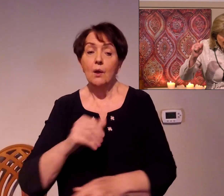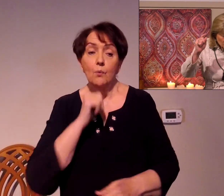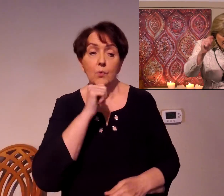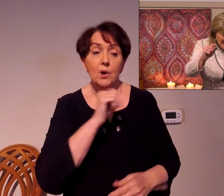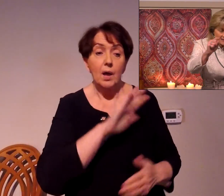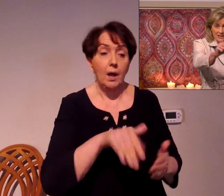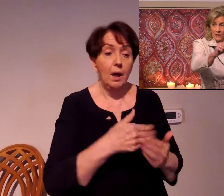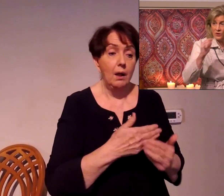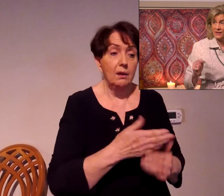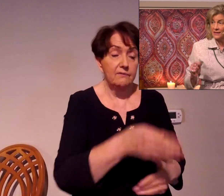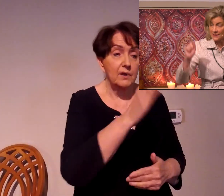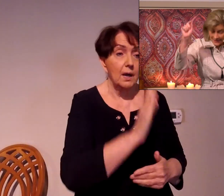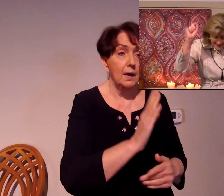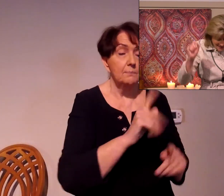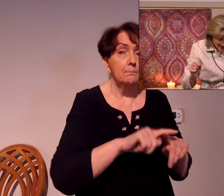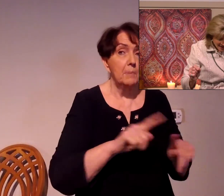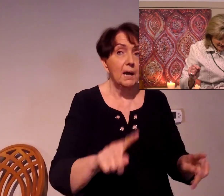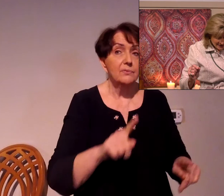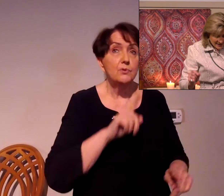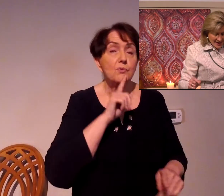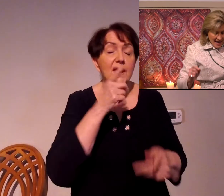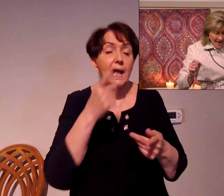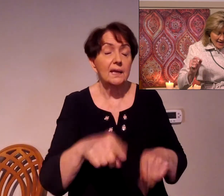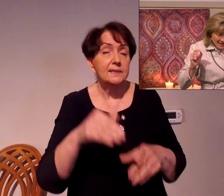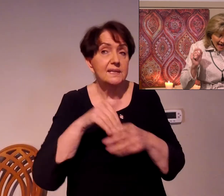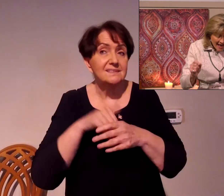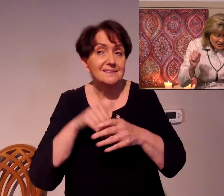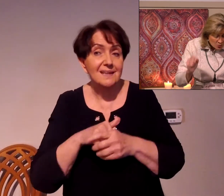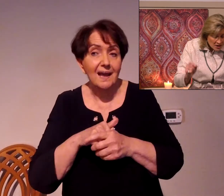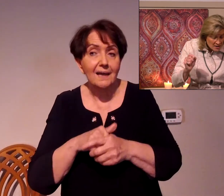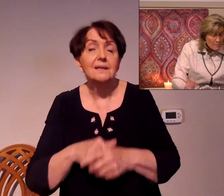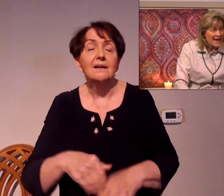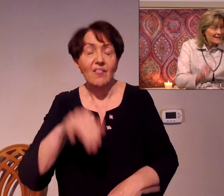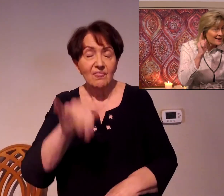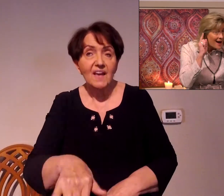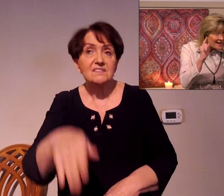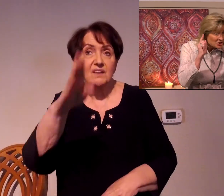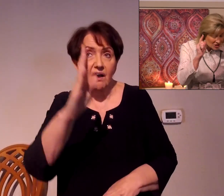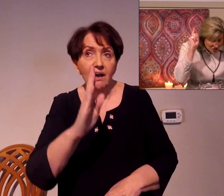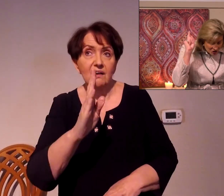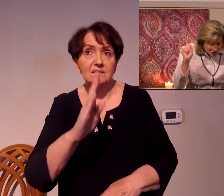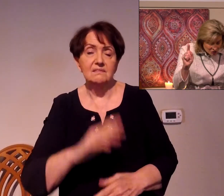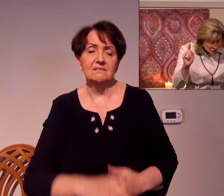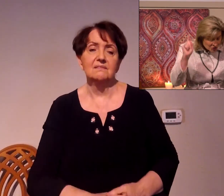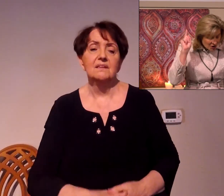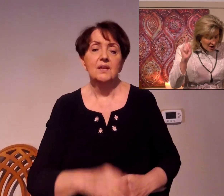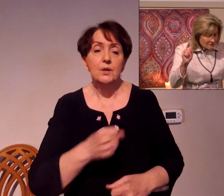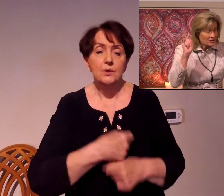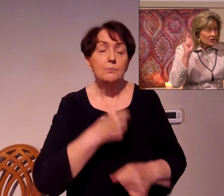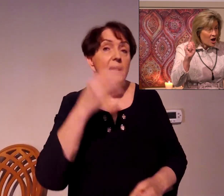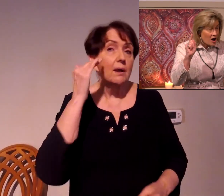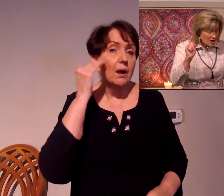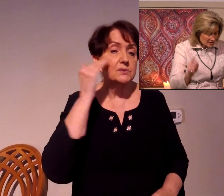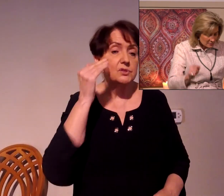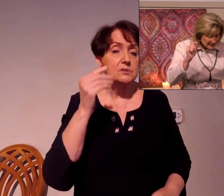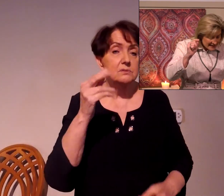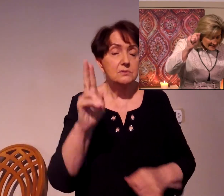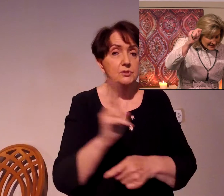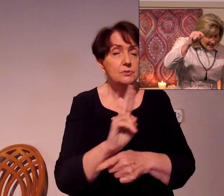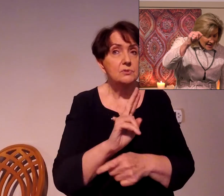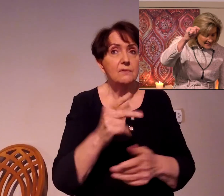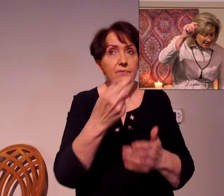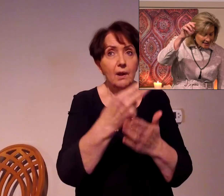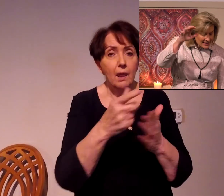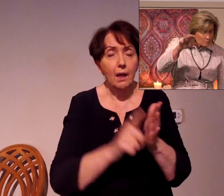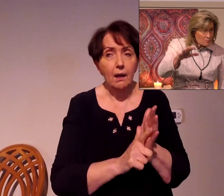course, but the reality within us is God. And as we make conscious use of the law,